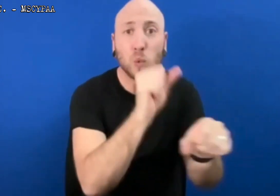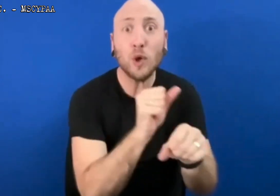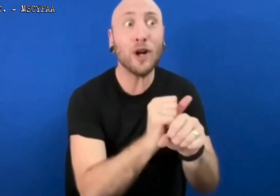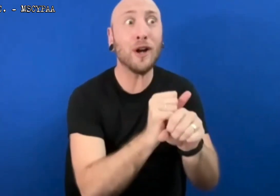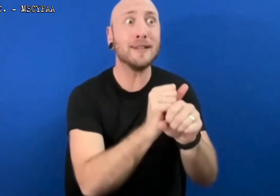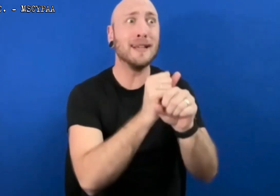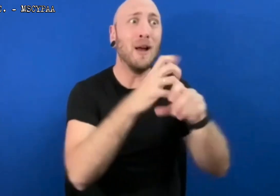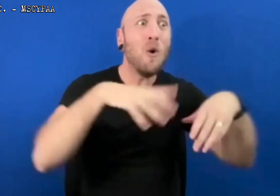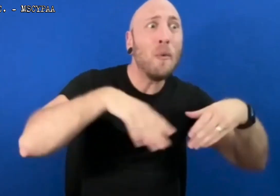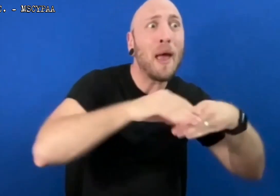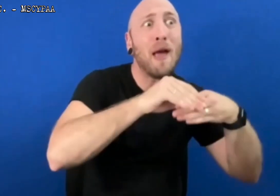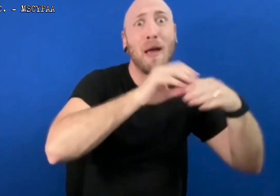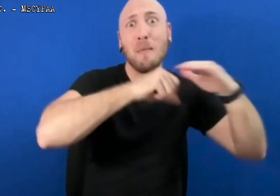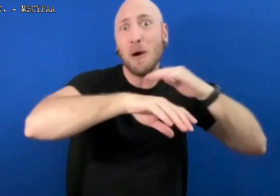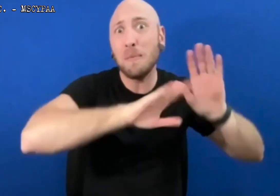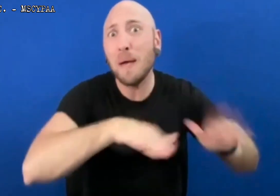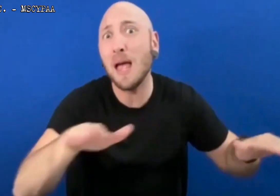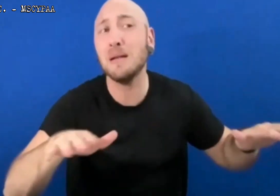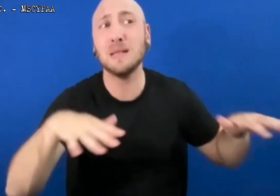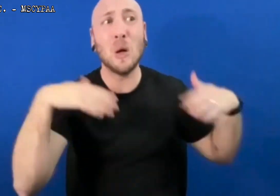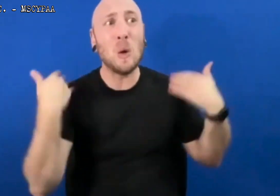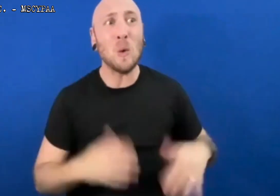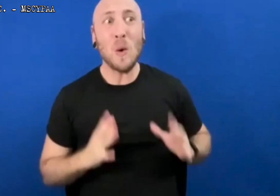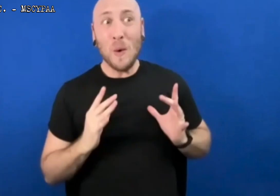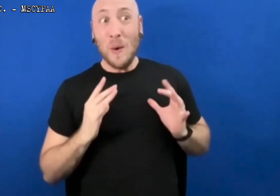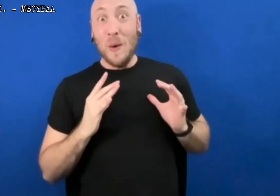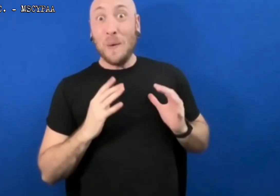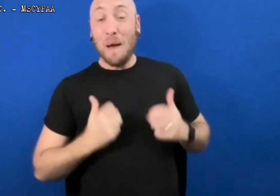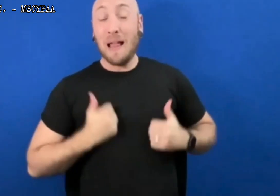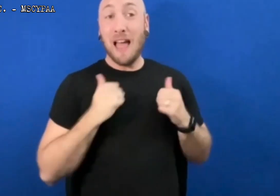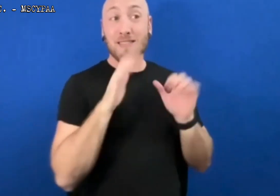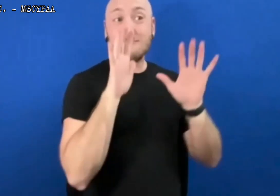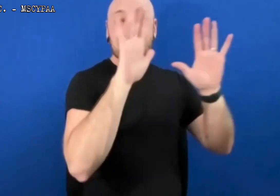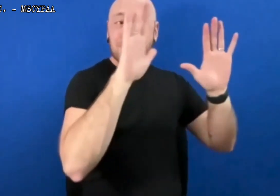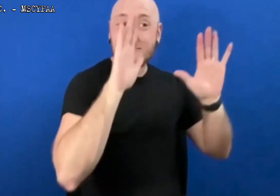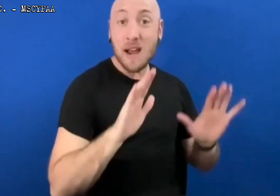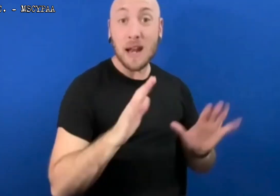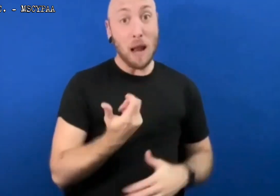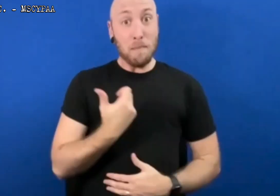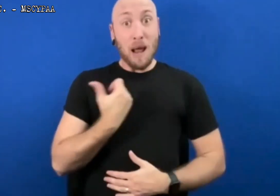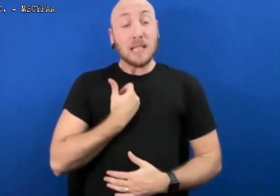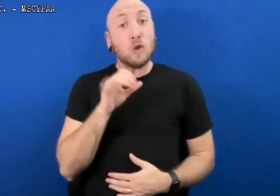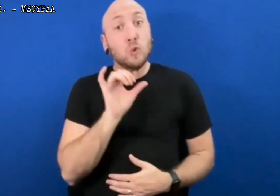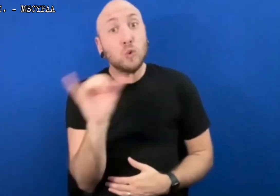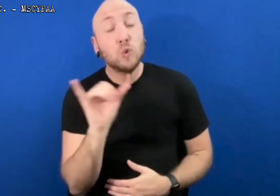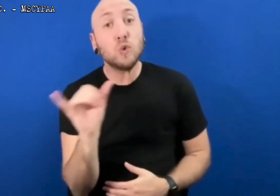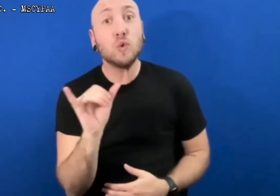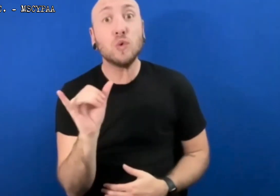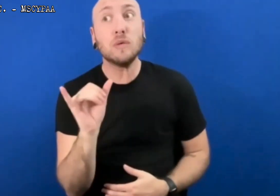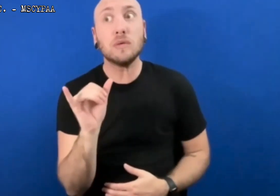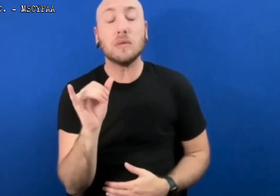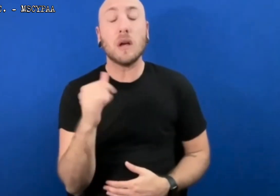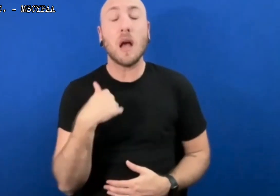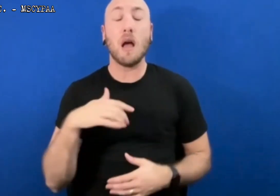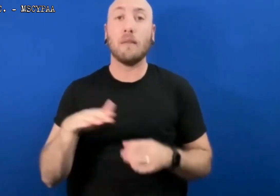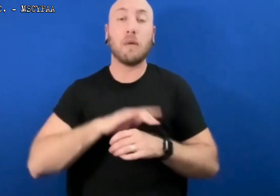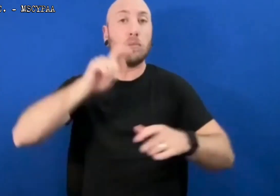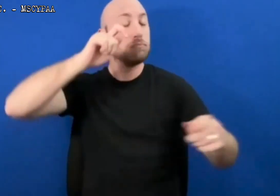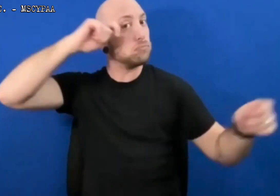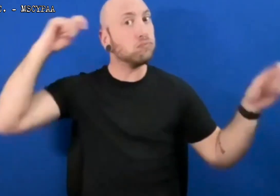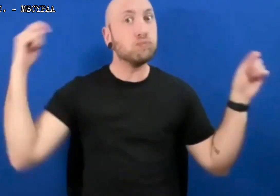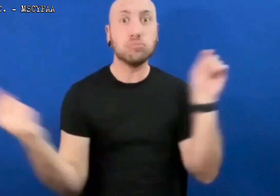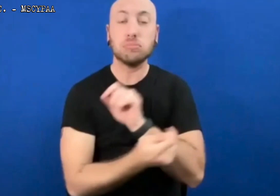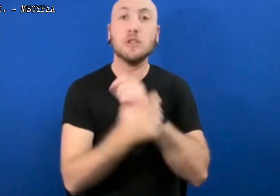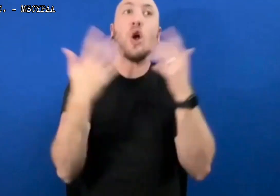married and have babies, and like I've seen wonderful things, and like I myself have made a complete turnaround in my life.